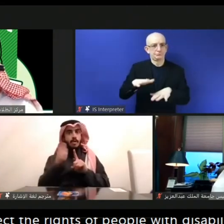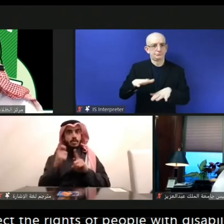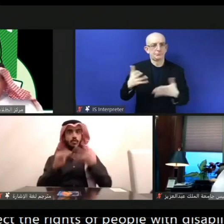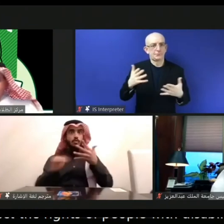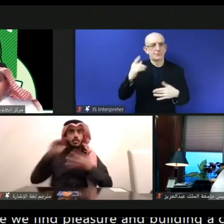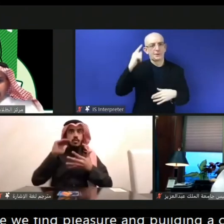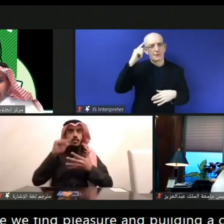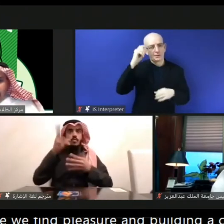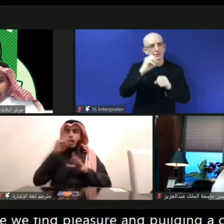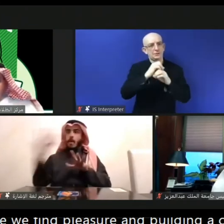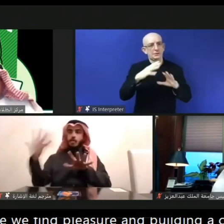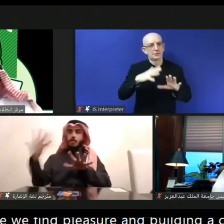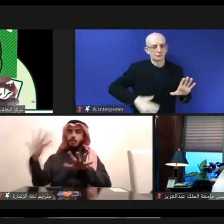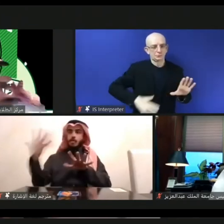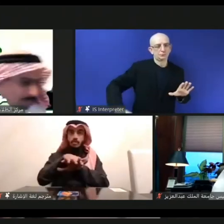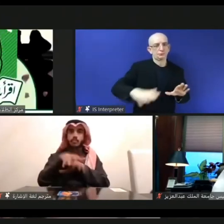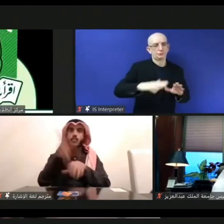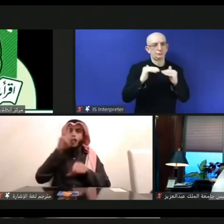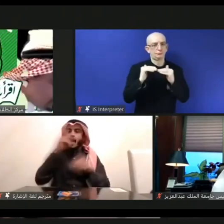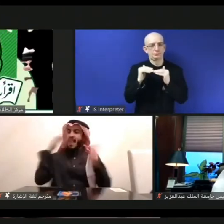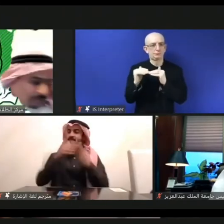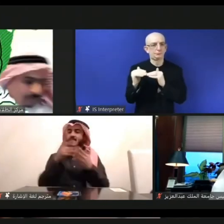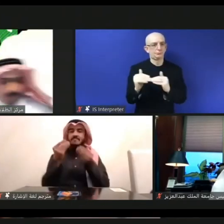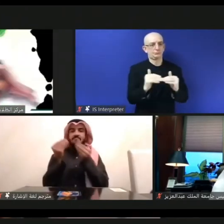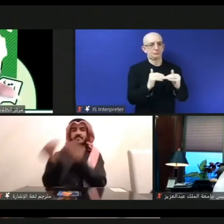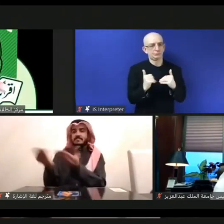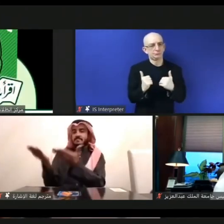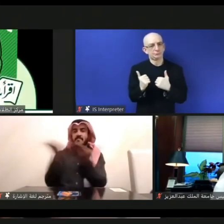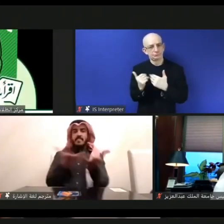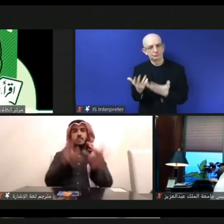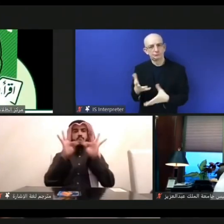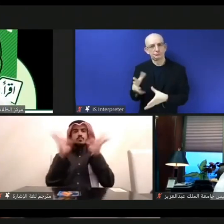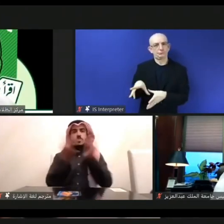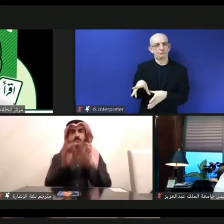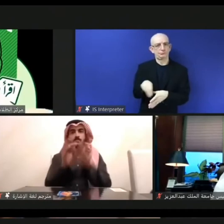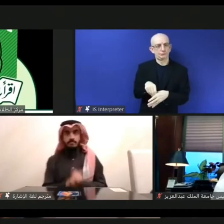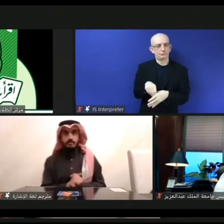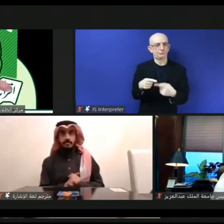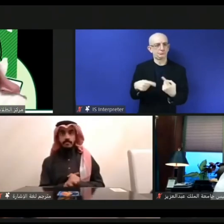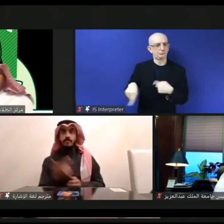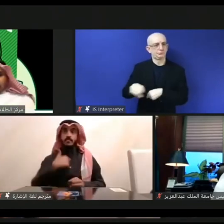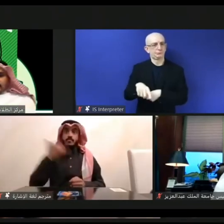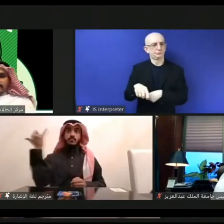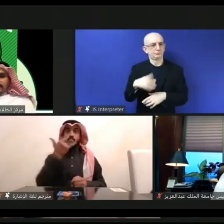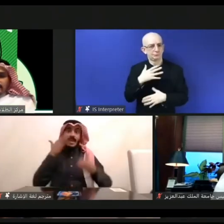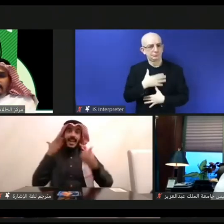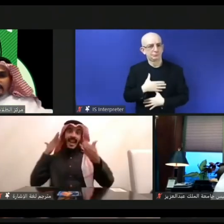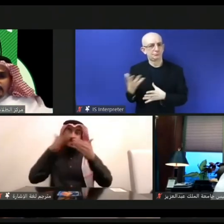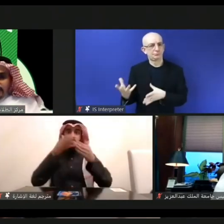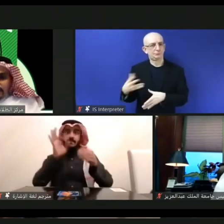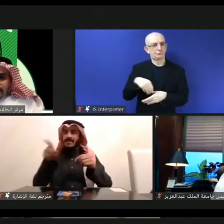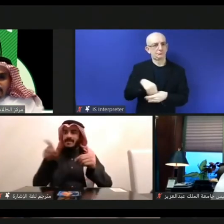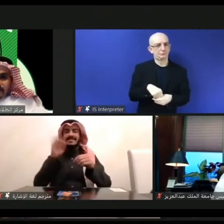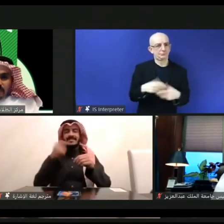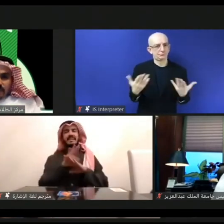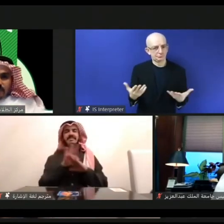community. In this regard, we encourage people to go beyond the limits of their thought, as